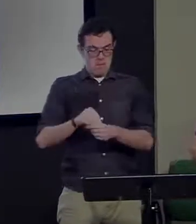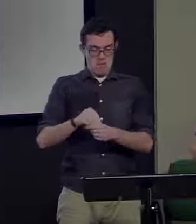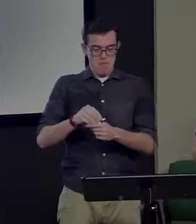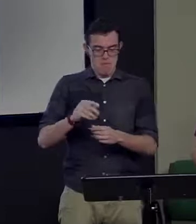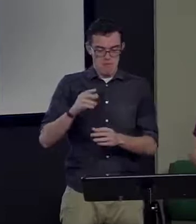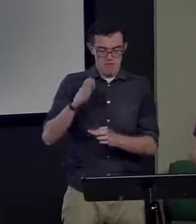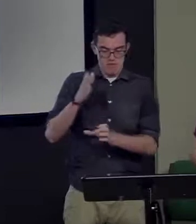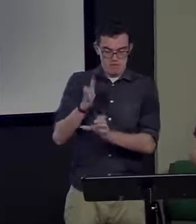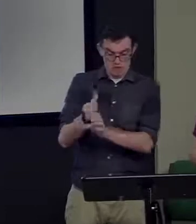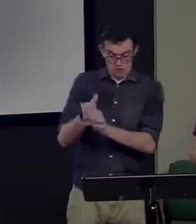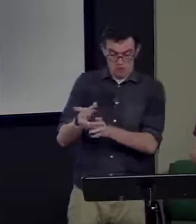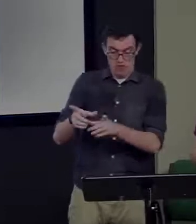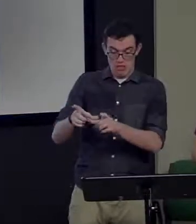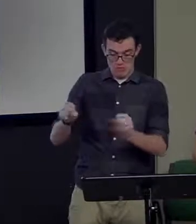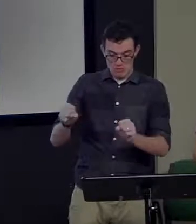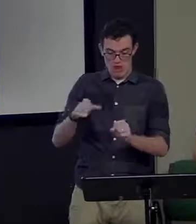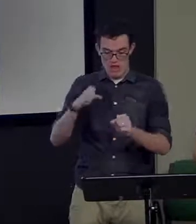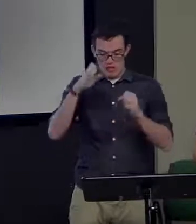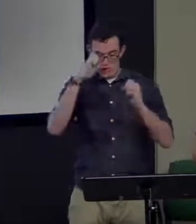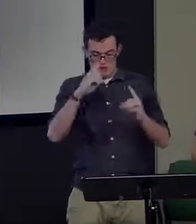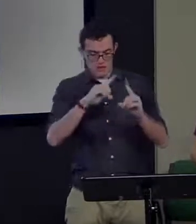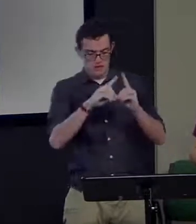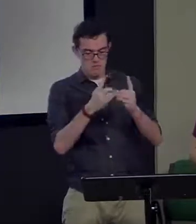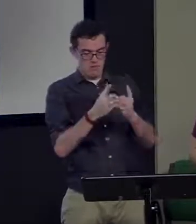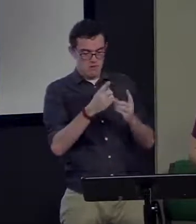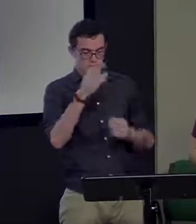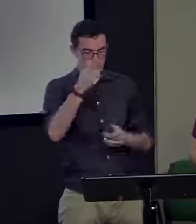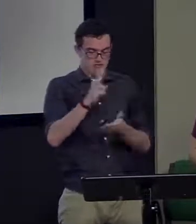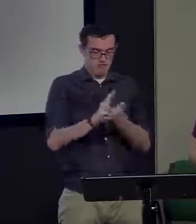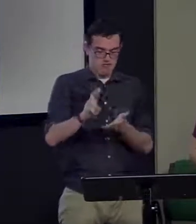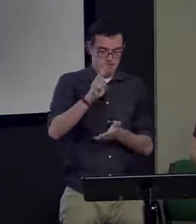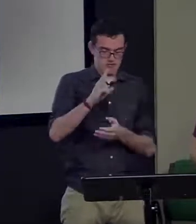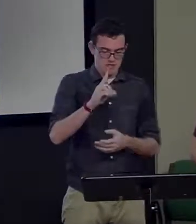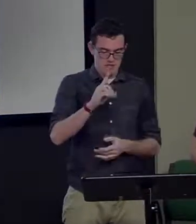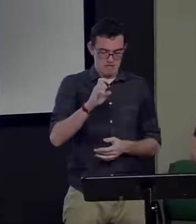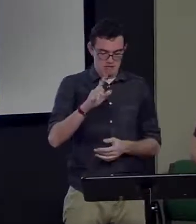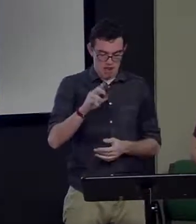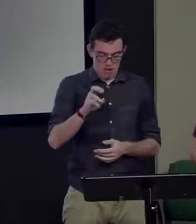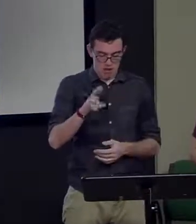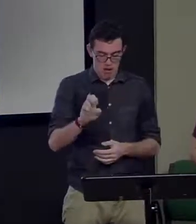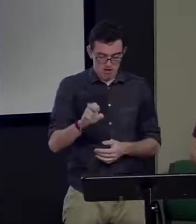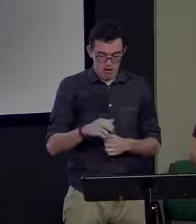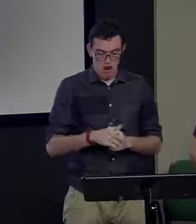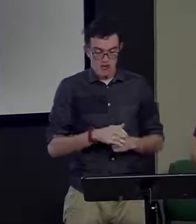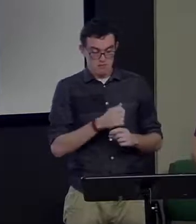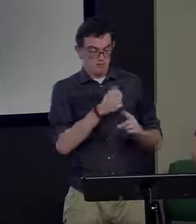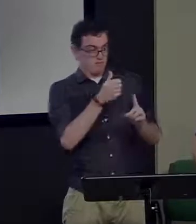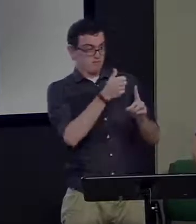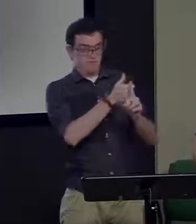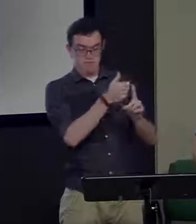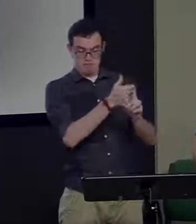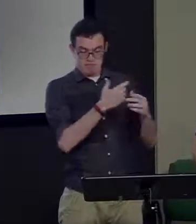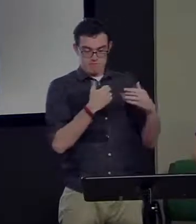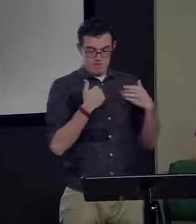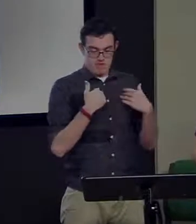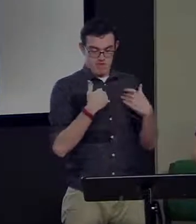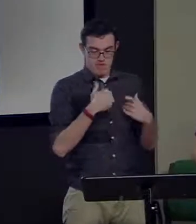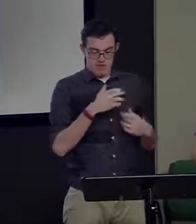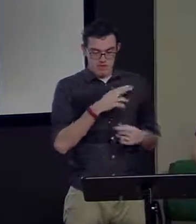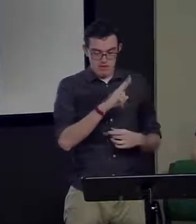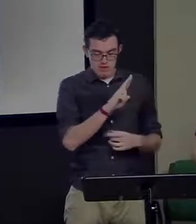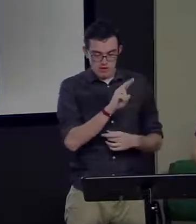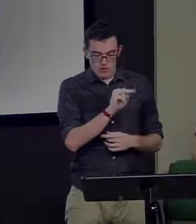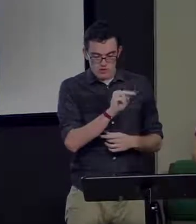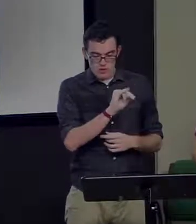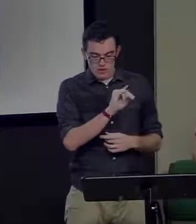Dr. Golinkoff is a member of the Psychology, Linguistic, and Education Department at the University of Delaware. She